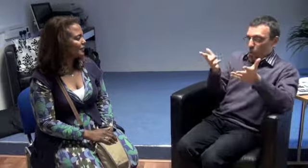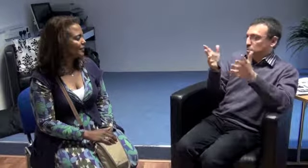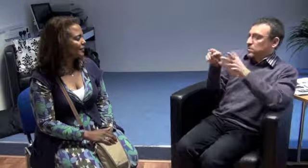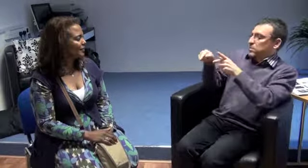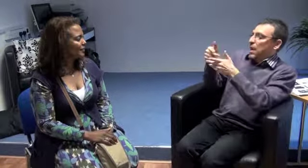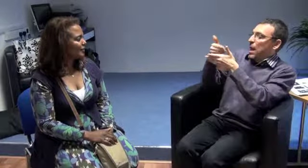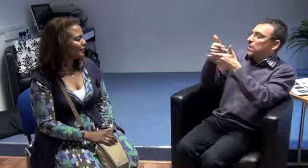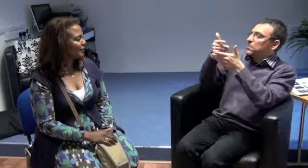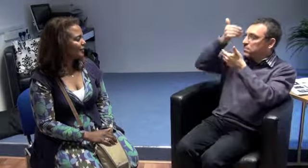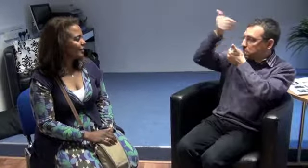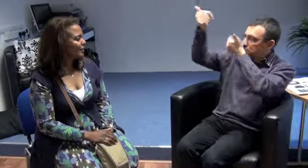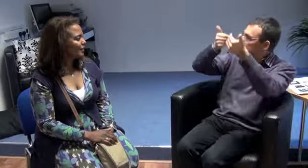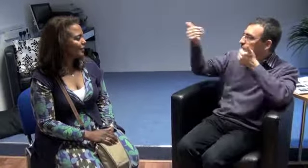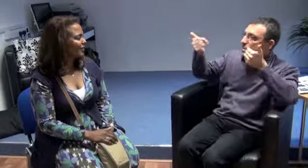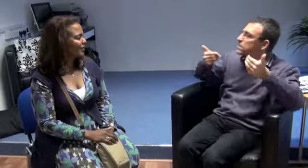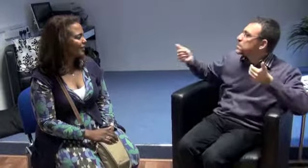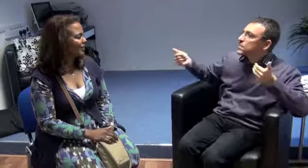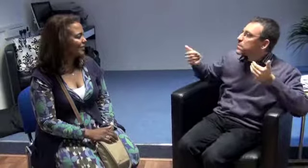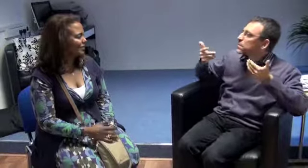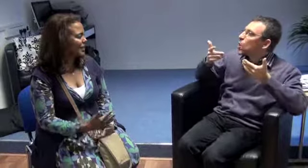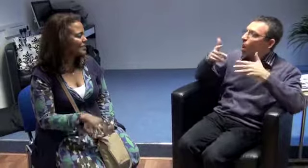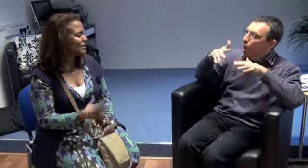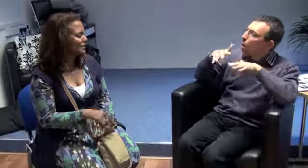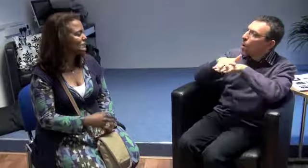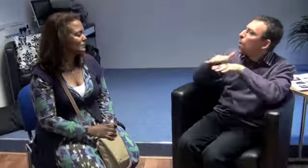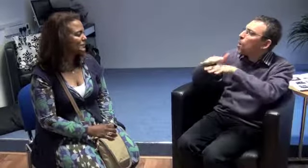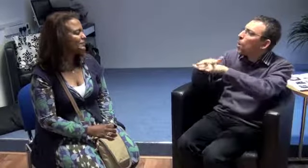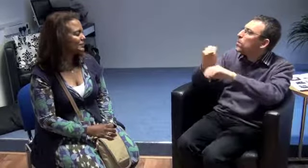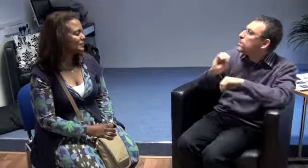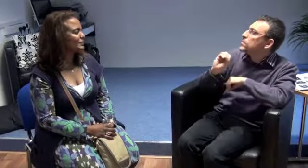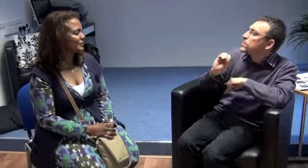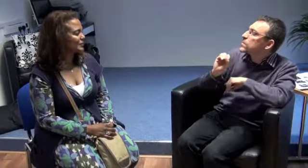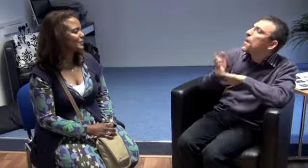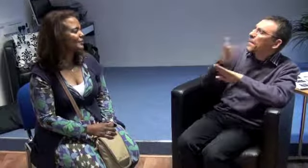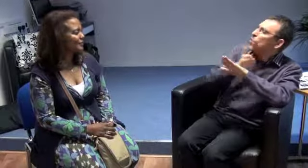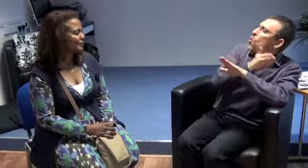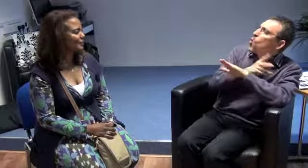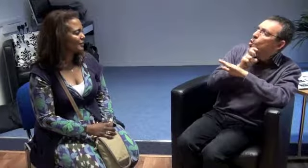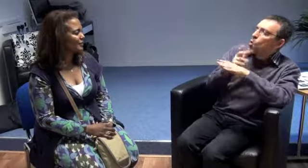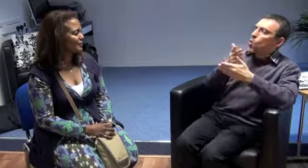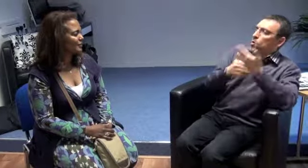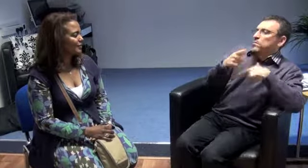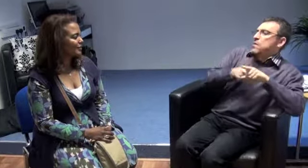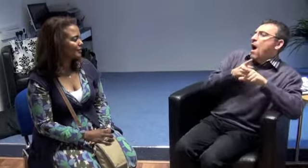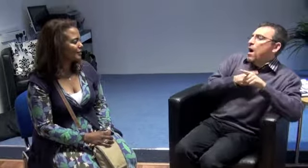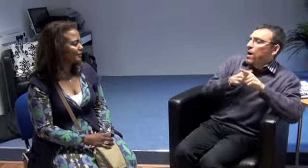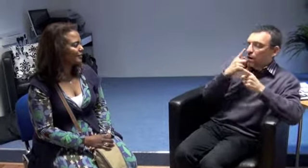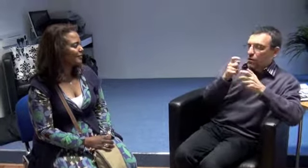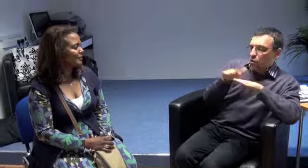And how do I cope with all these languages? Well, I have to separate them to ensure that there is no overlap. When I was younger,